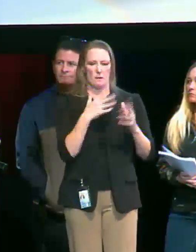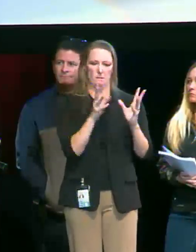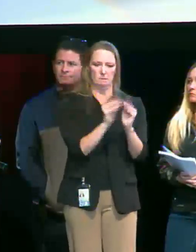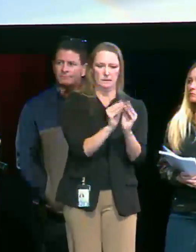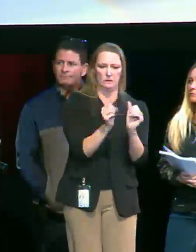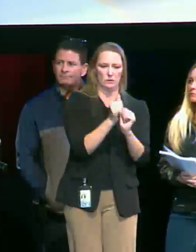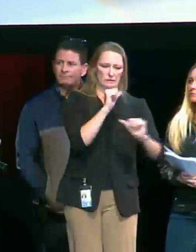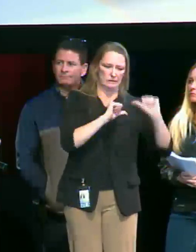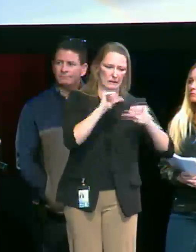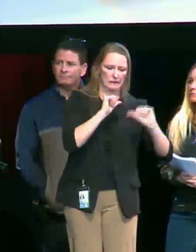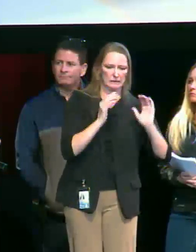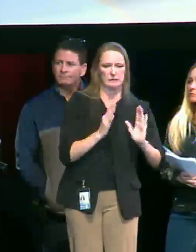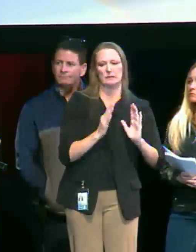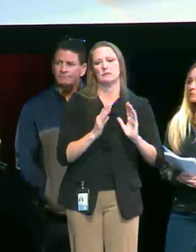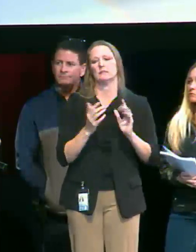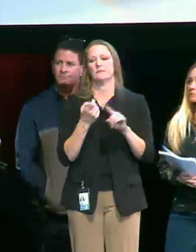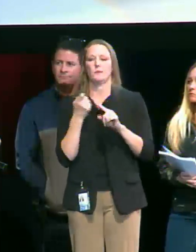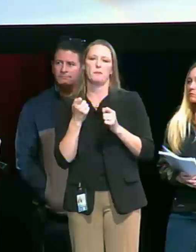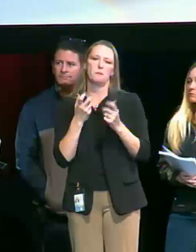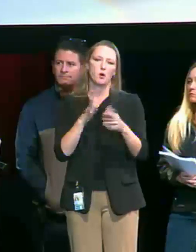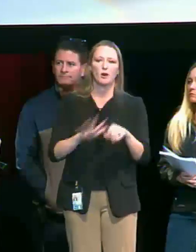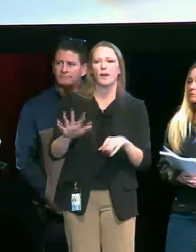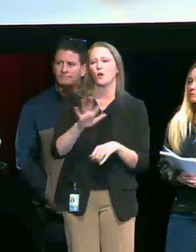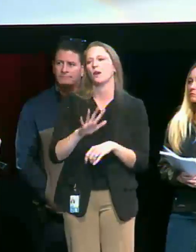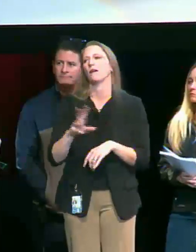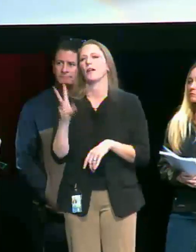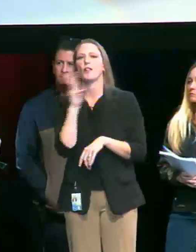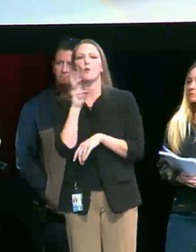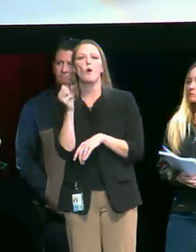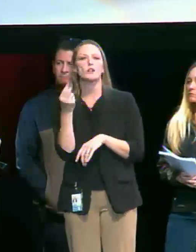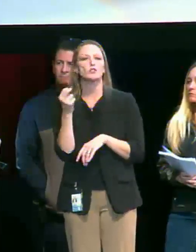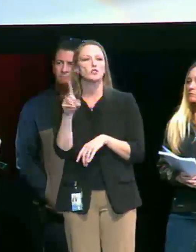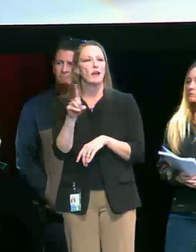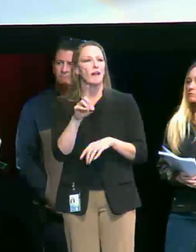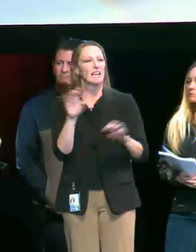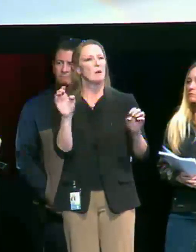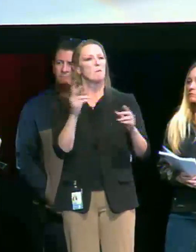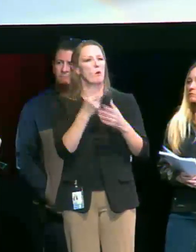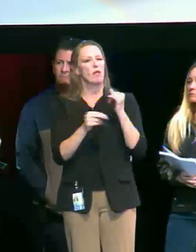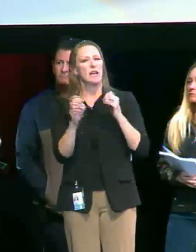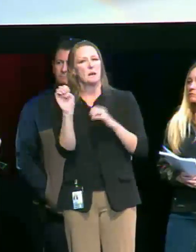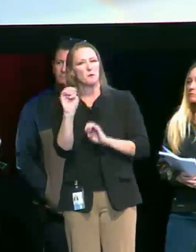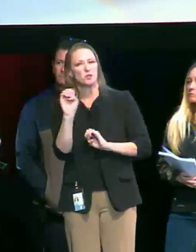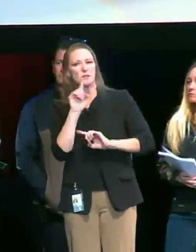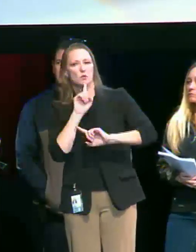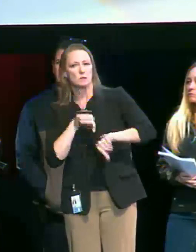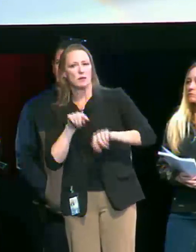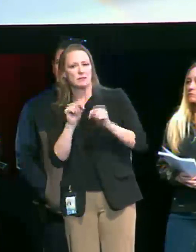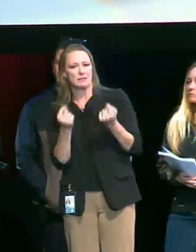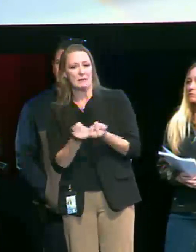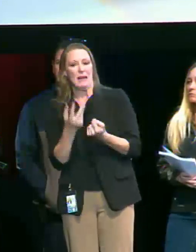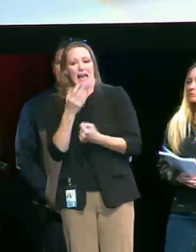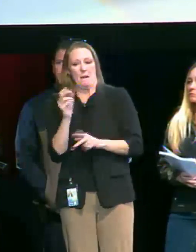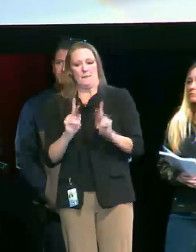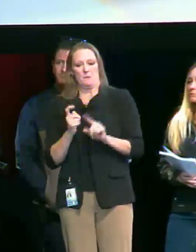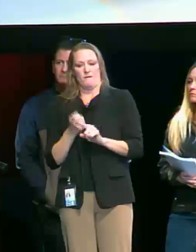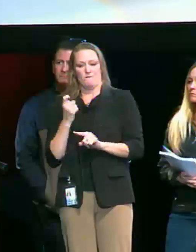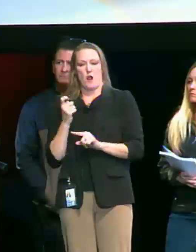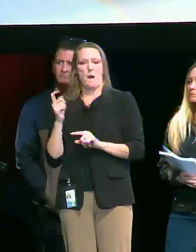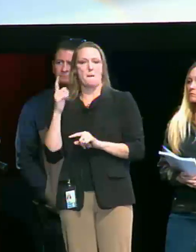Burn Area Emergency Response Team, the Watershed Emergency Response Team, and the folks from the Department of Water Resources